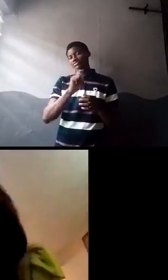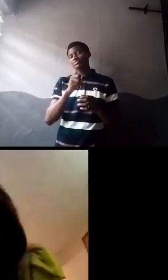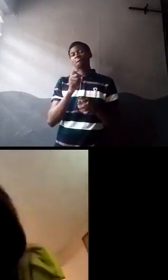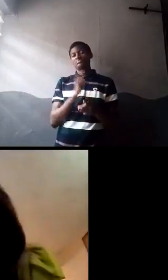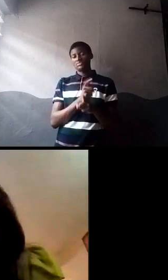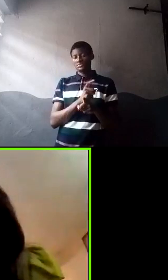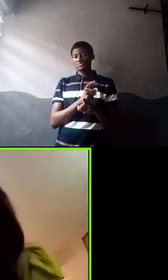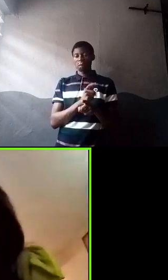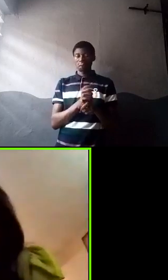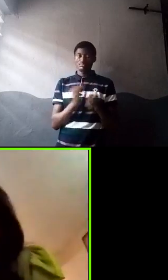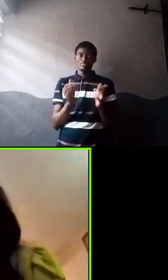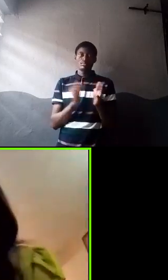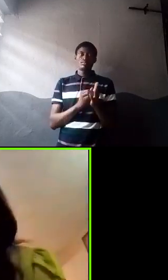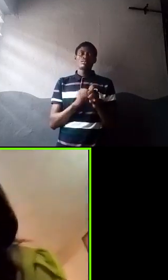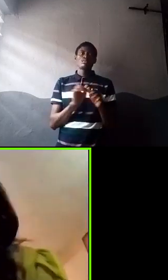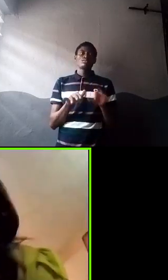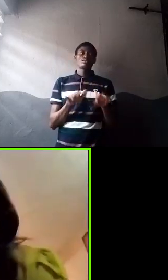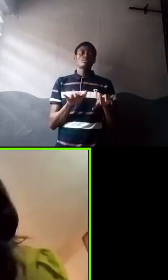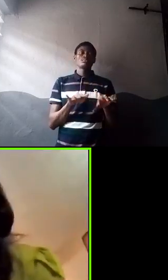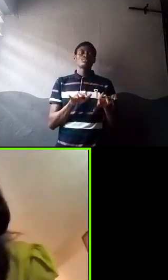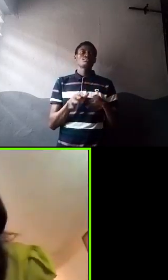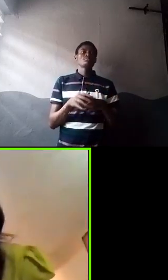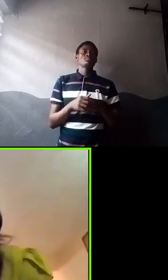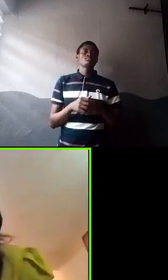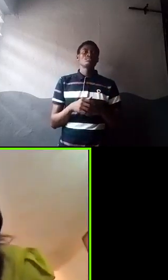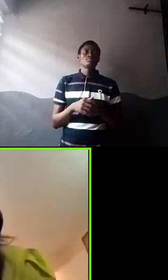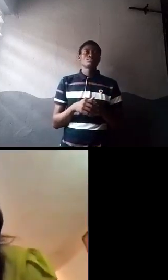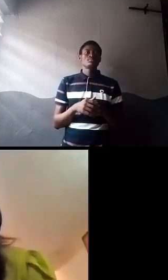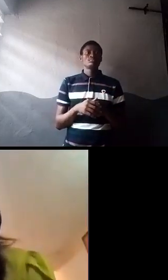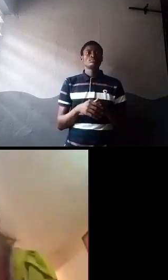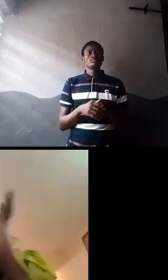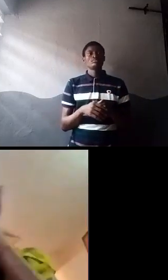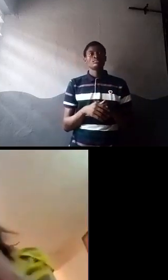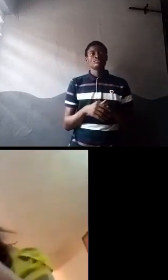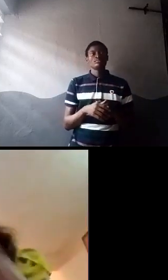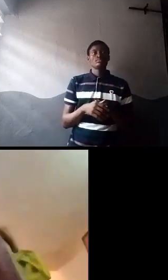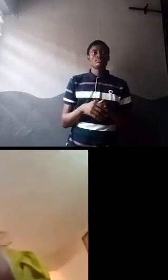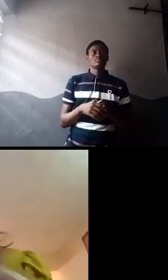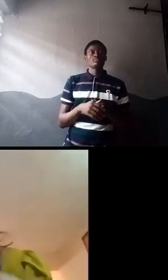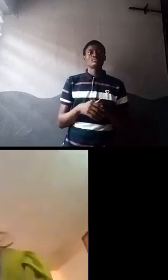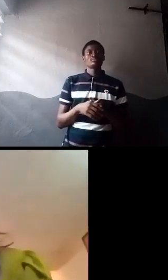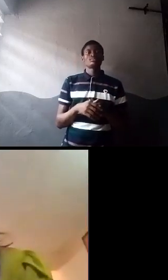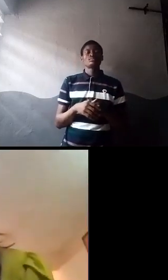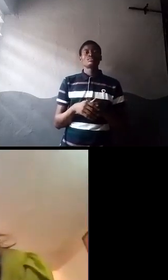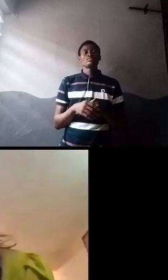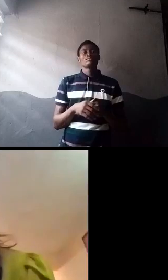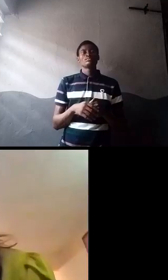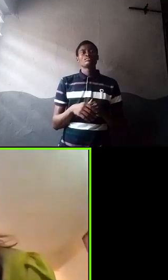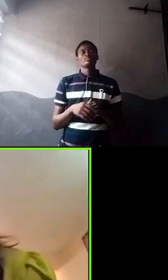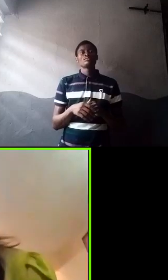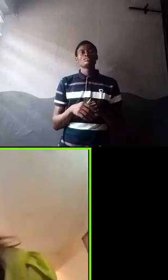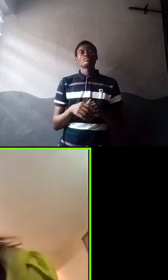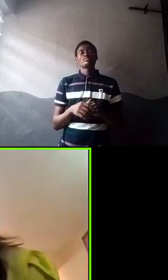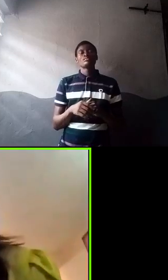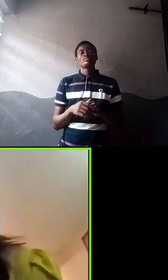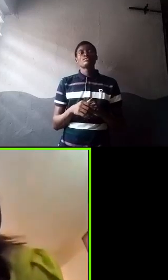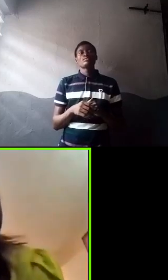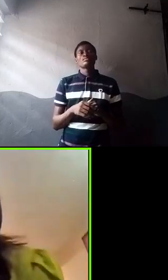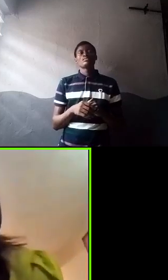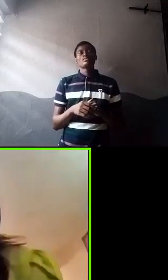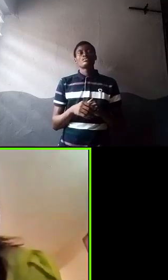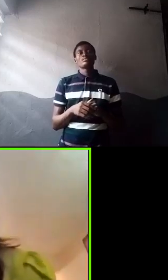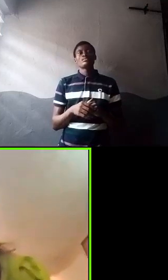Hi, guys. I'm here to support you. I think I'm back all right now. Great, Yeah, thank but you. just pick up. I'll just say the last question. I'll pick up from where you